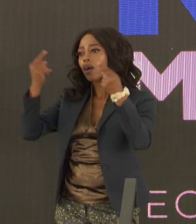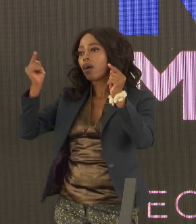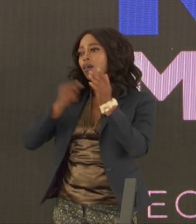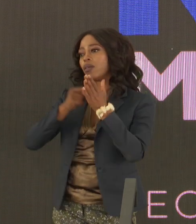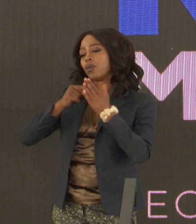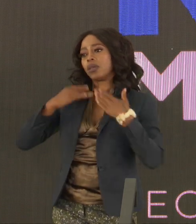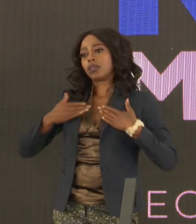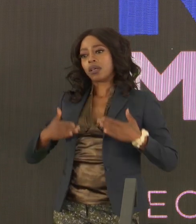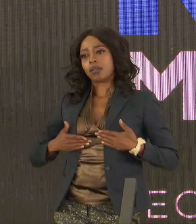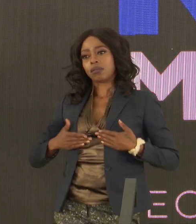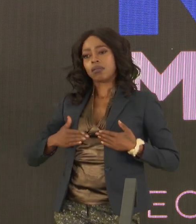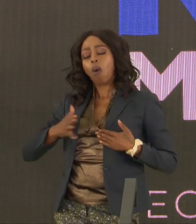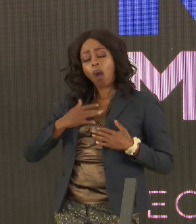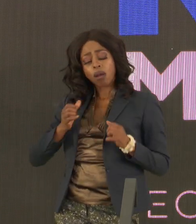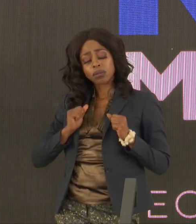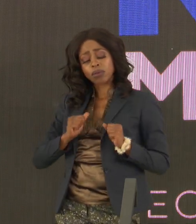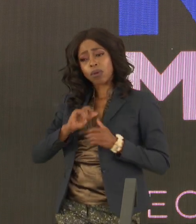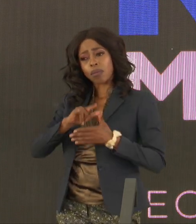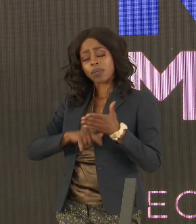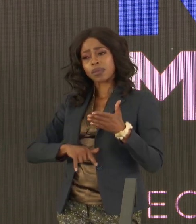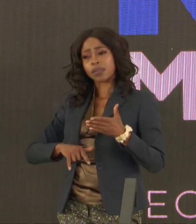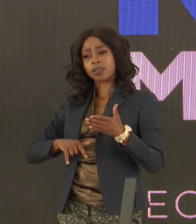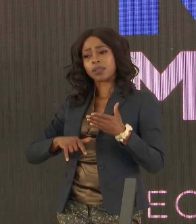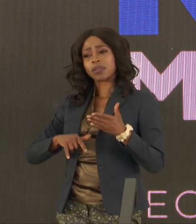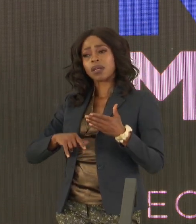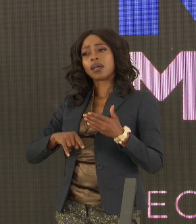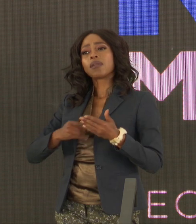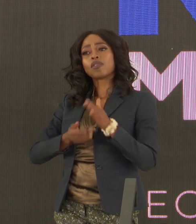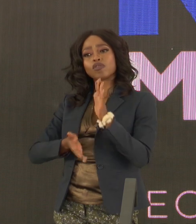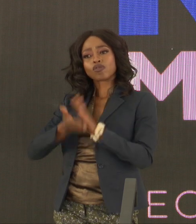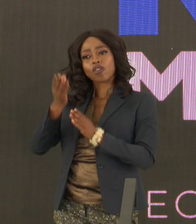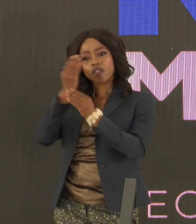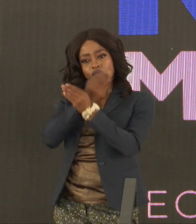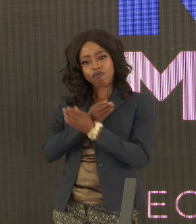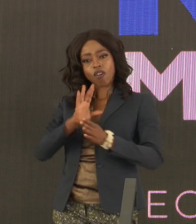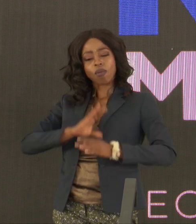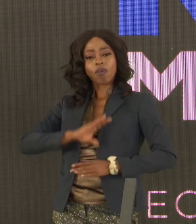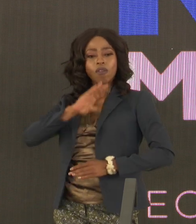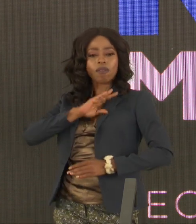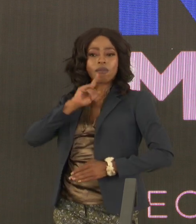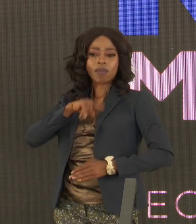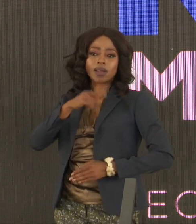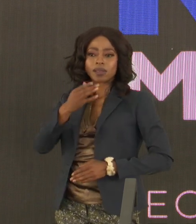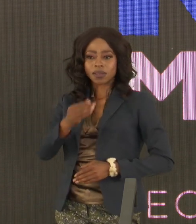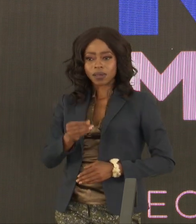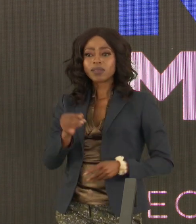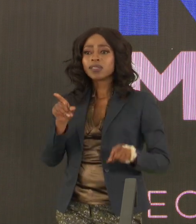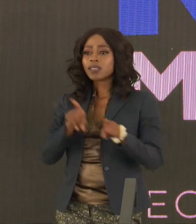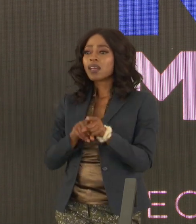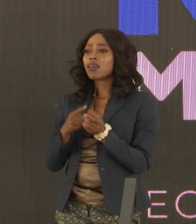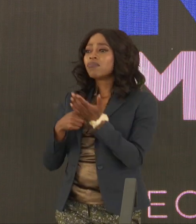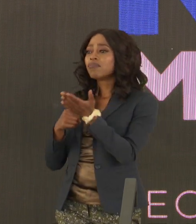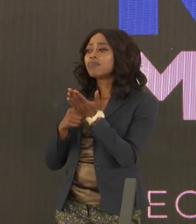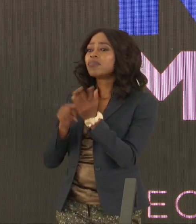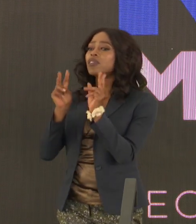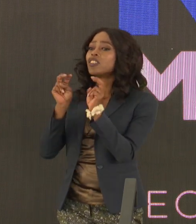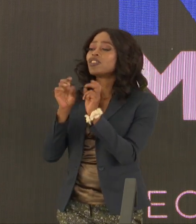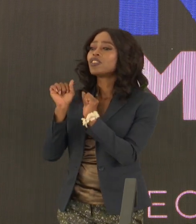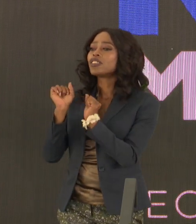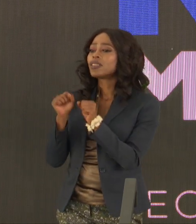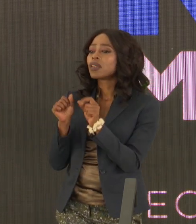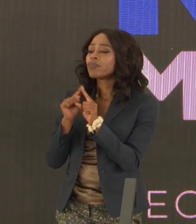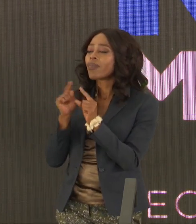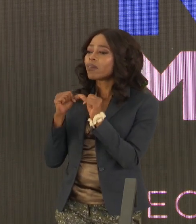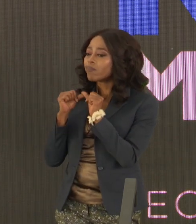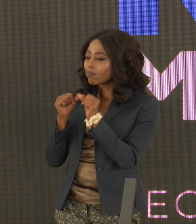They want a strong message, and we must go and tell it with confidence. As we discuss these issues, let us continue